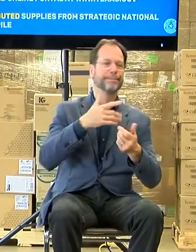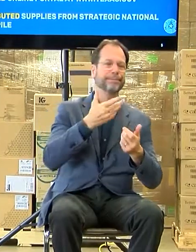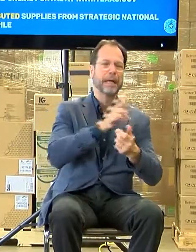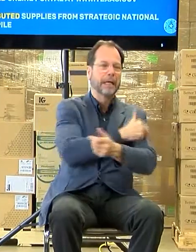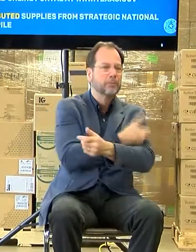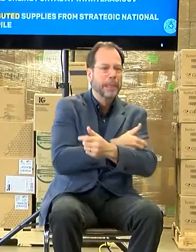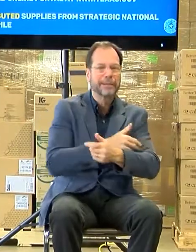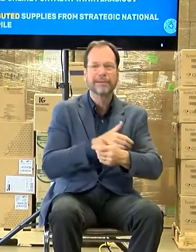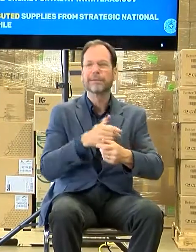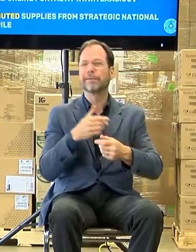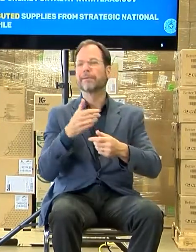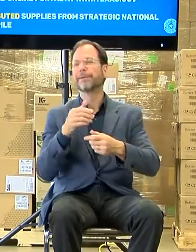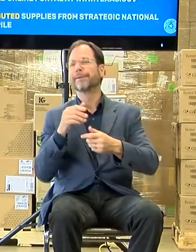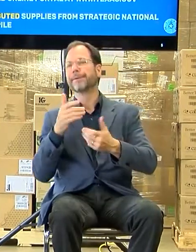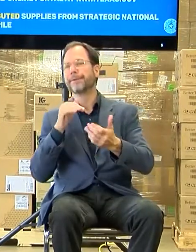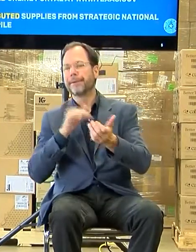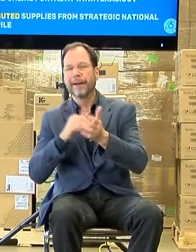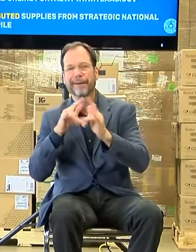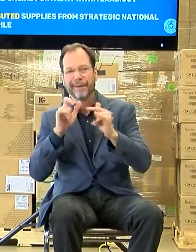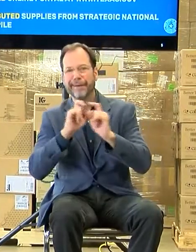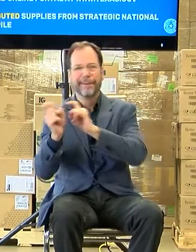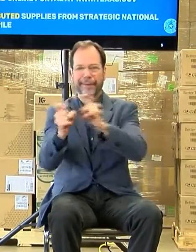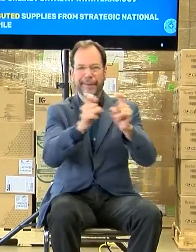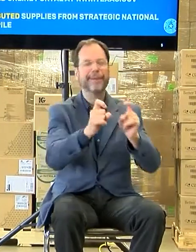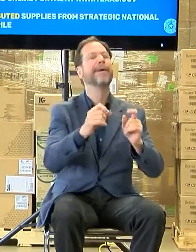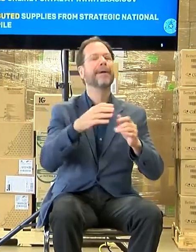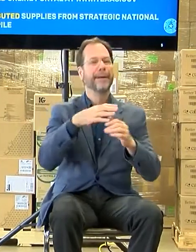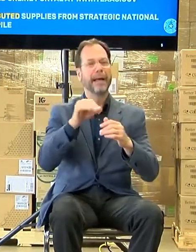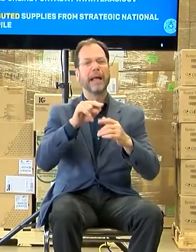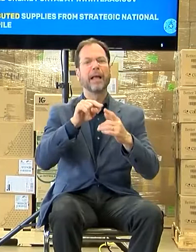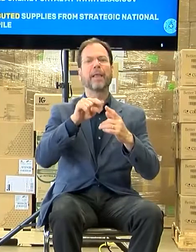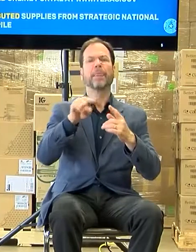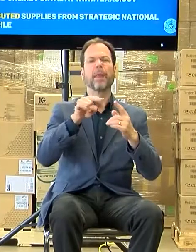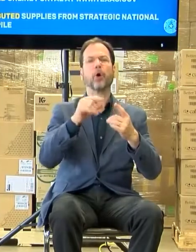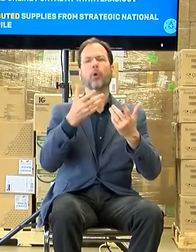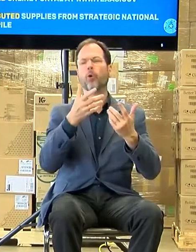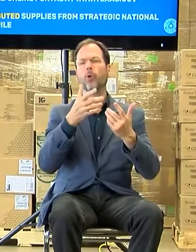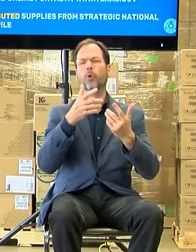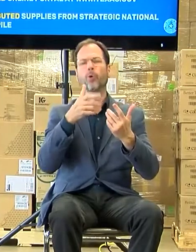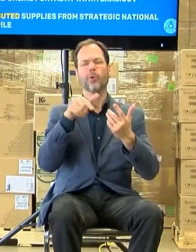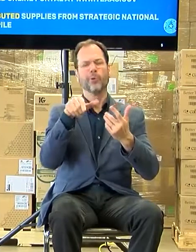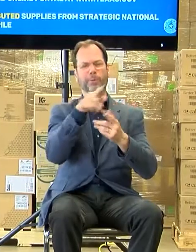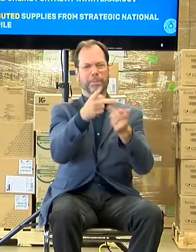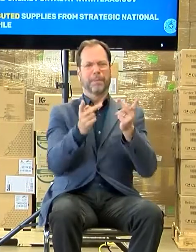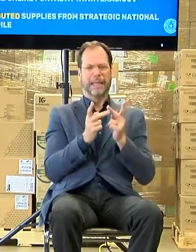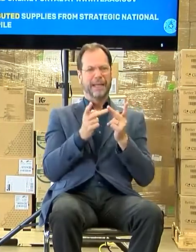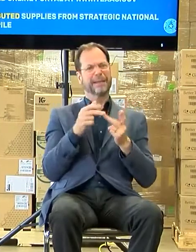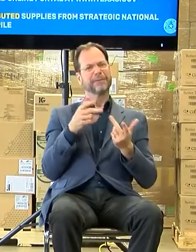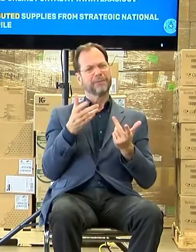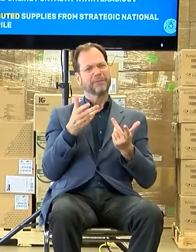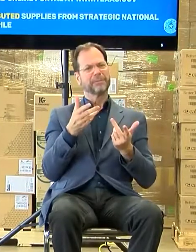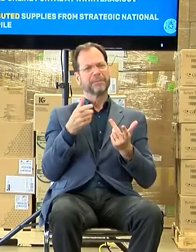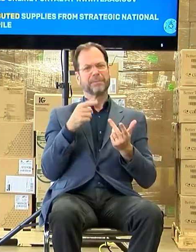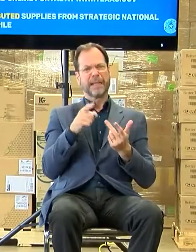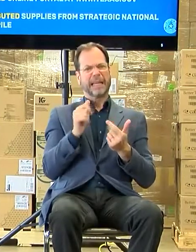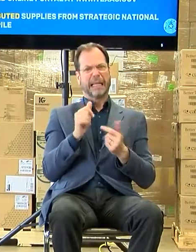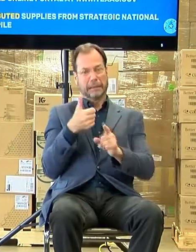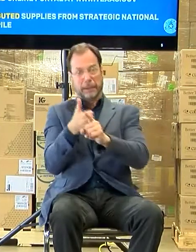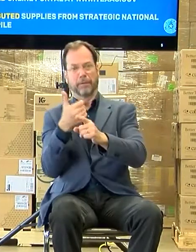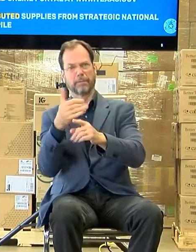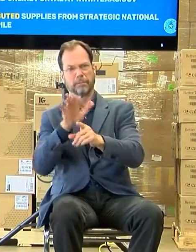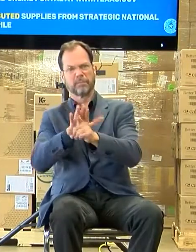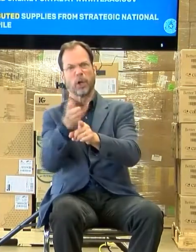to them, and this is in addition to the supplies that those healthcare facilities are already being able to get on their